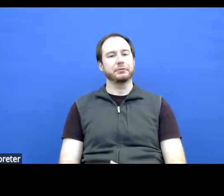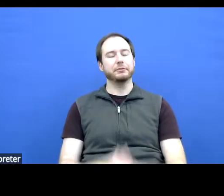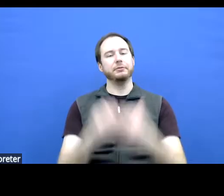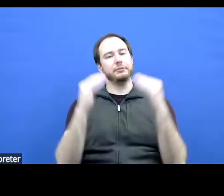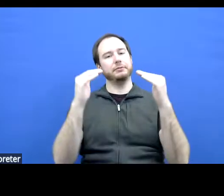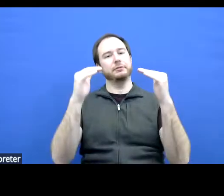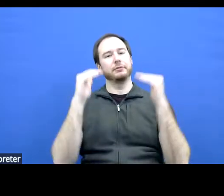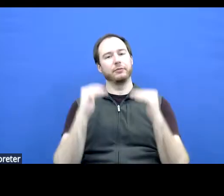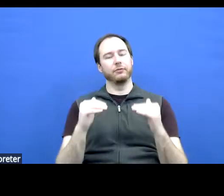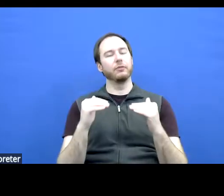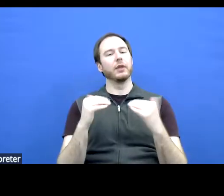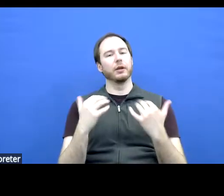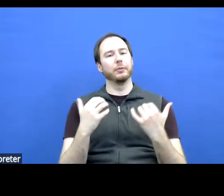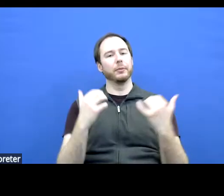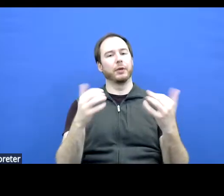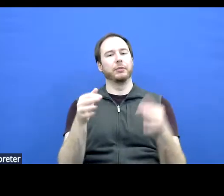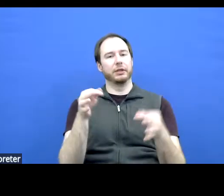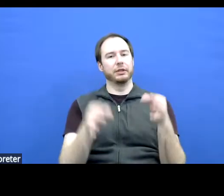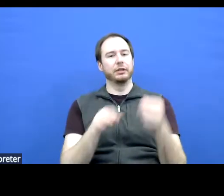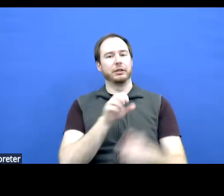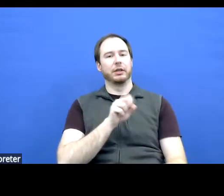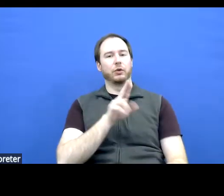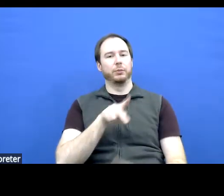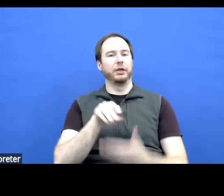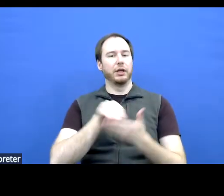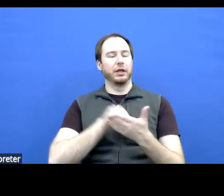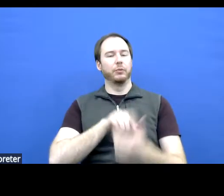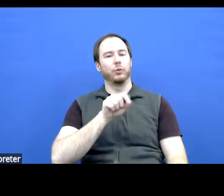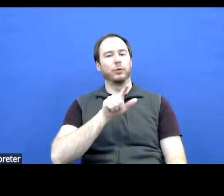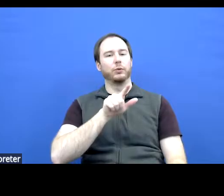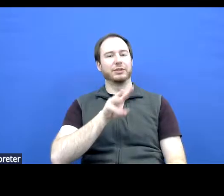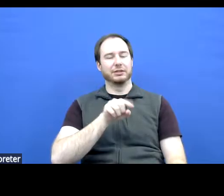Next up, we have public hearing for special use permit application number